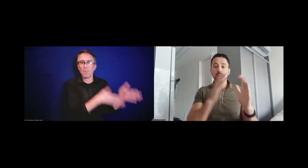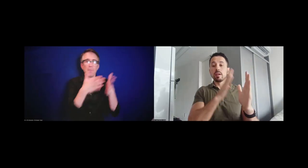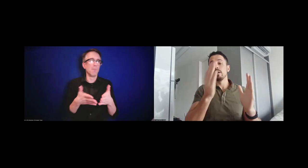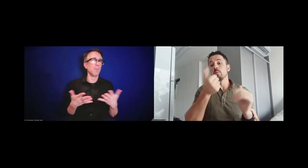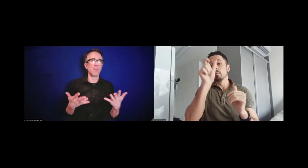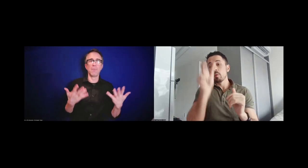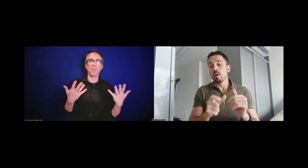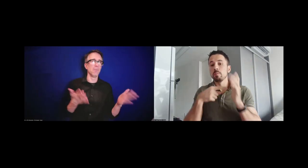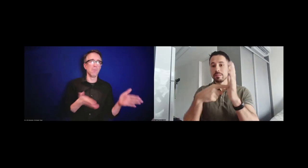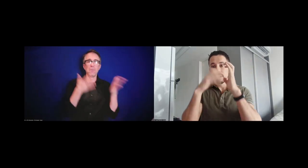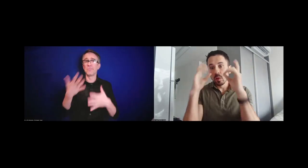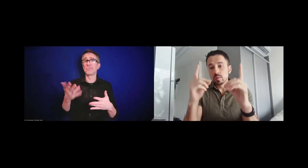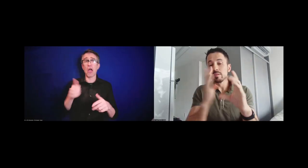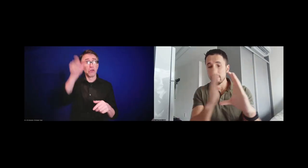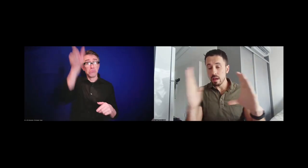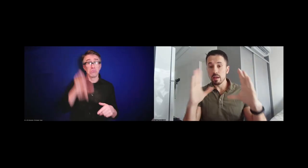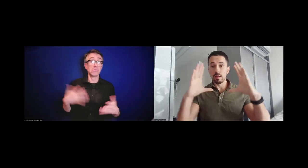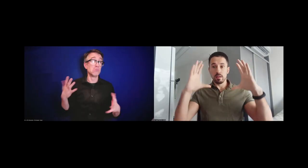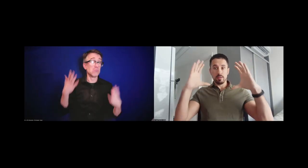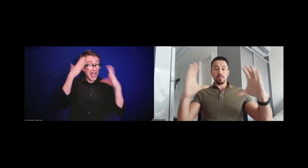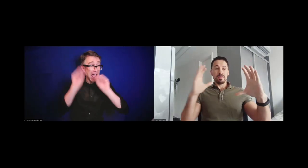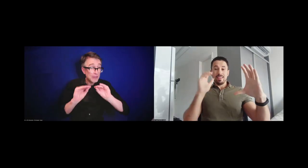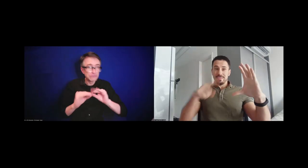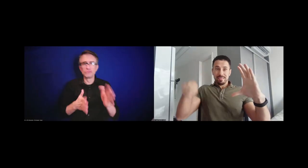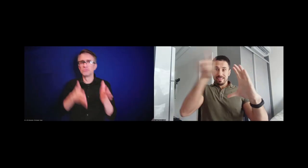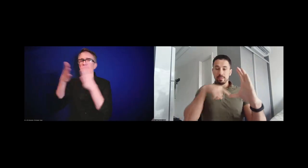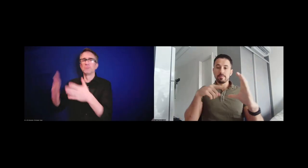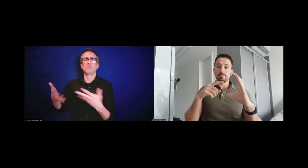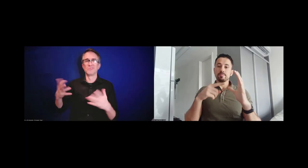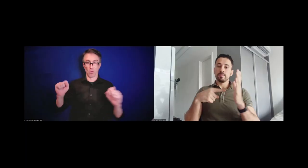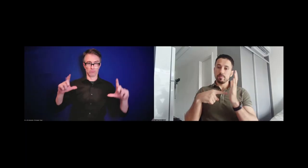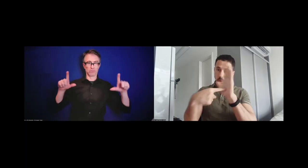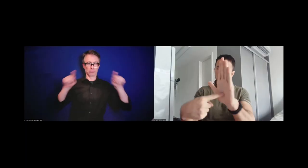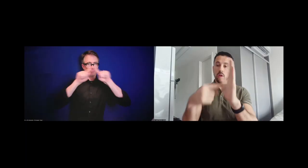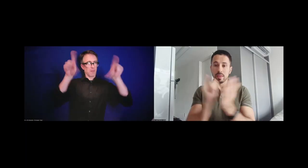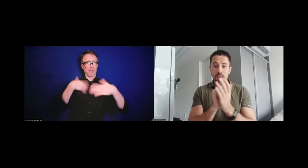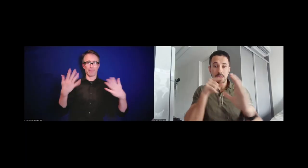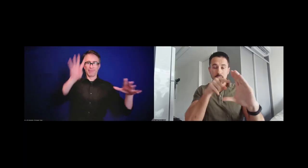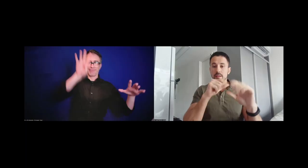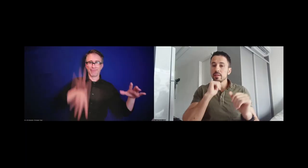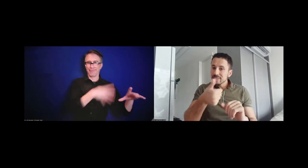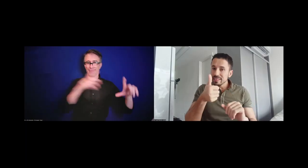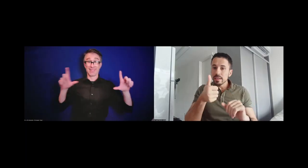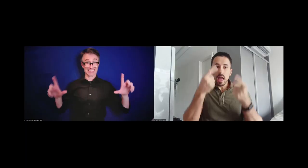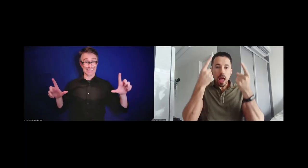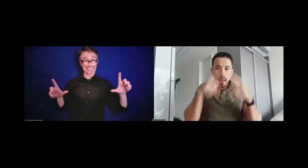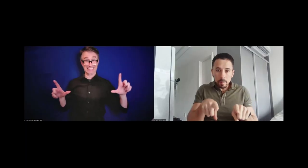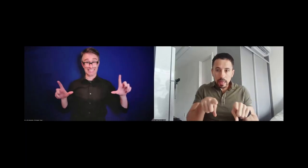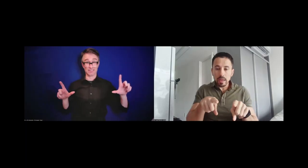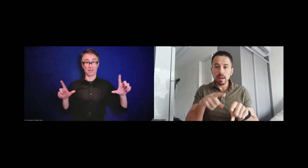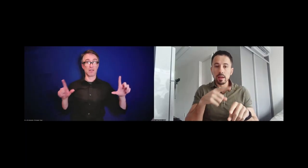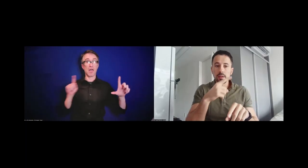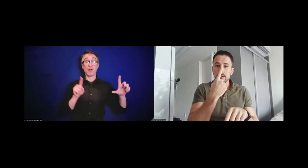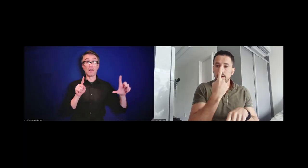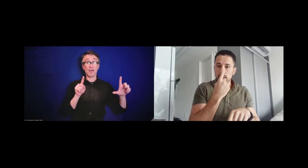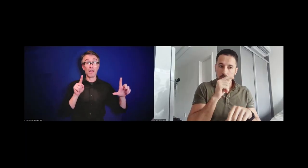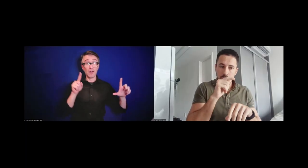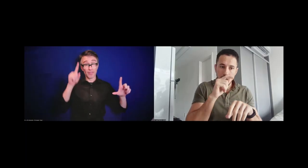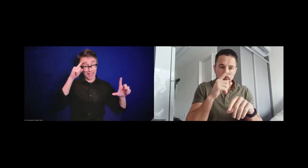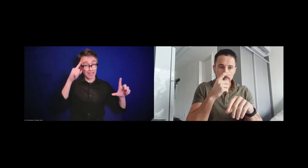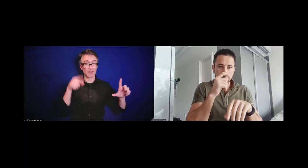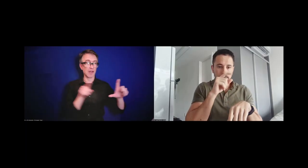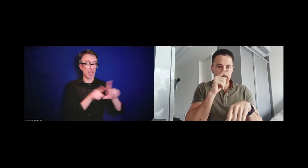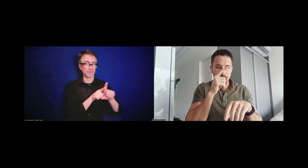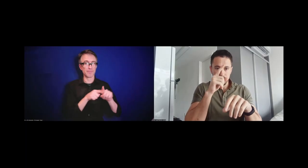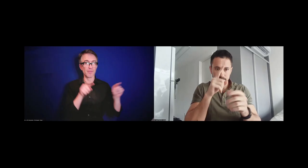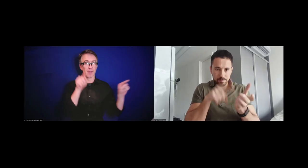systems, so small systems within a big system. Another one might represent education, one might represent, fill in the blank. So essentially